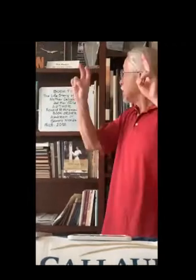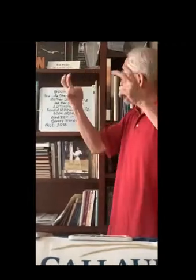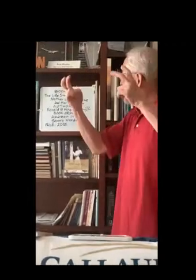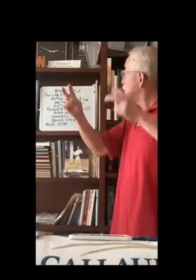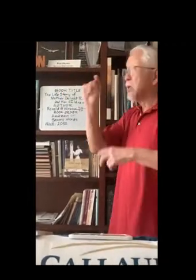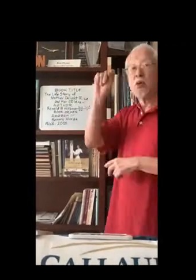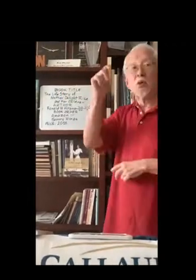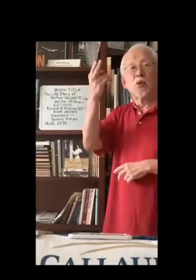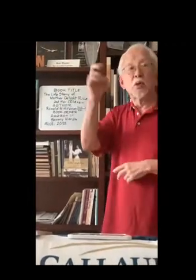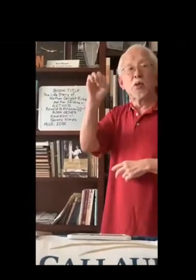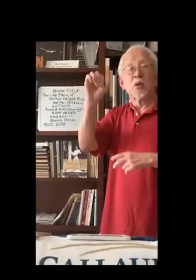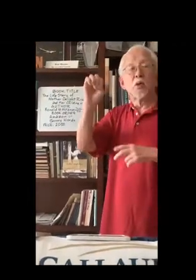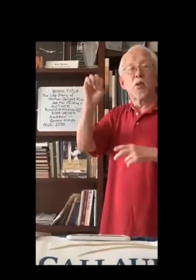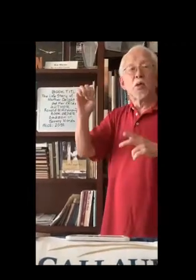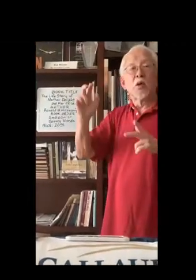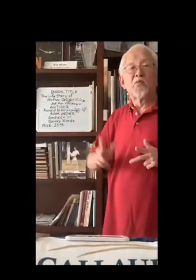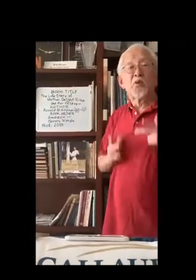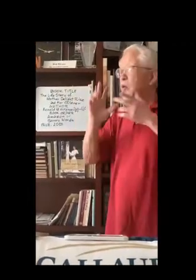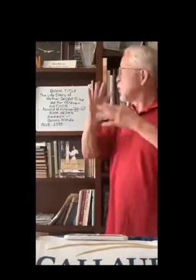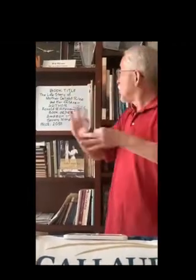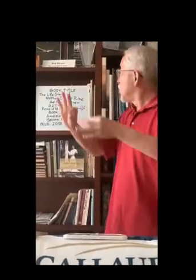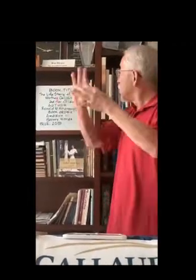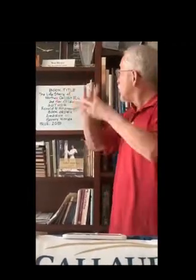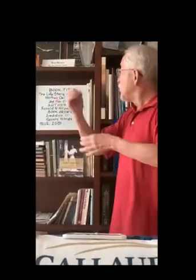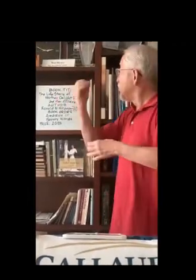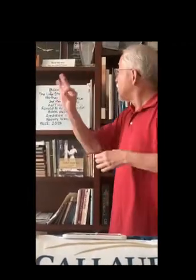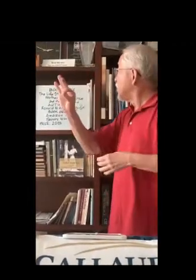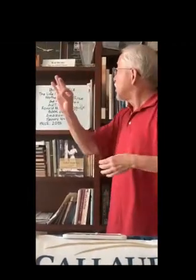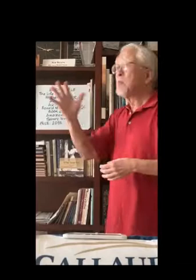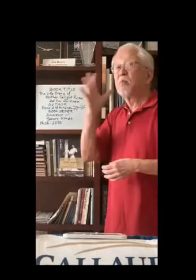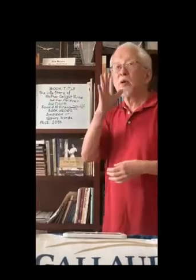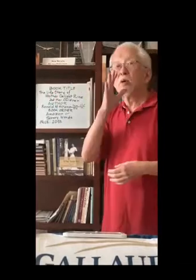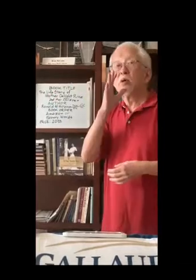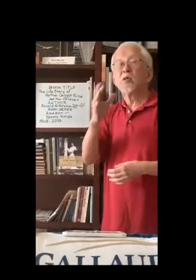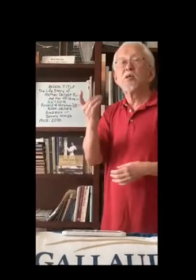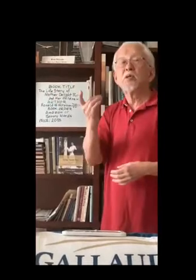You see the book title is The Life Story of Mother